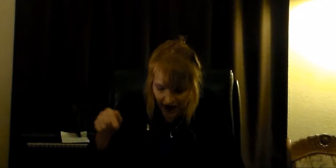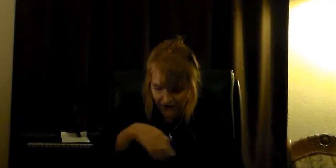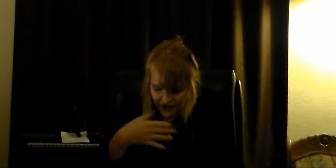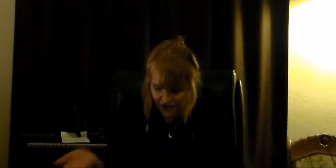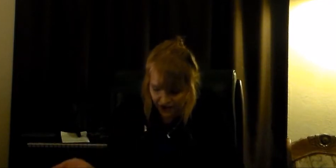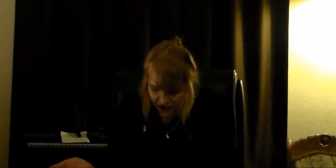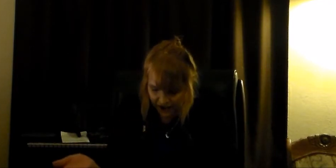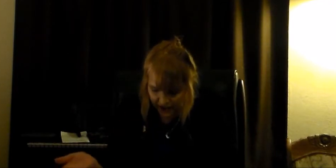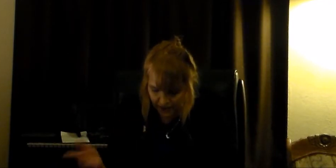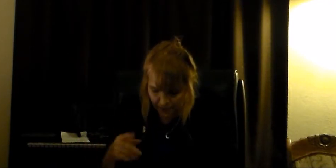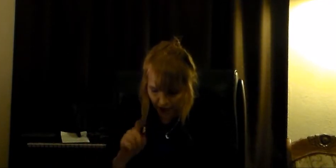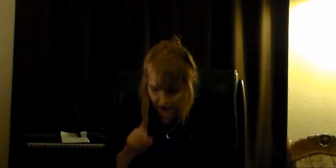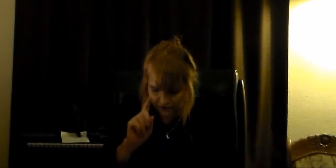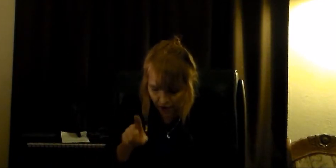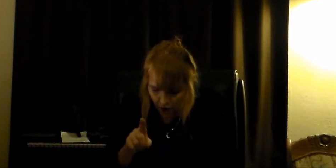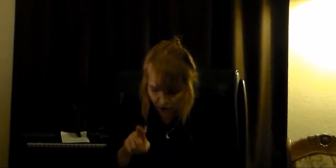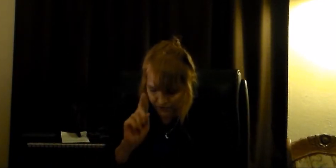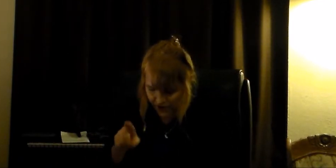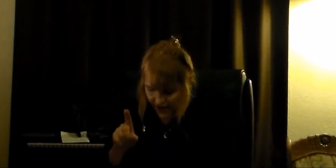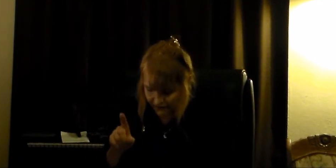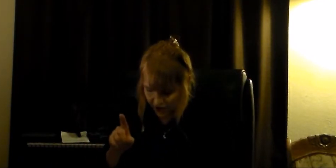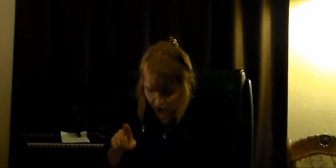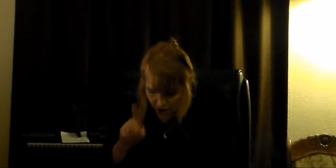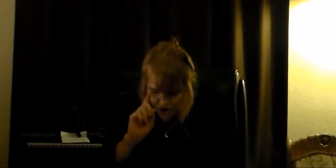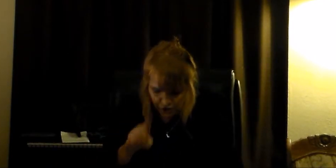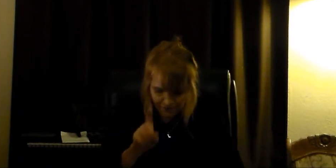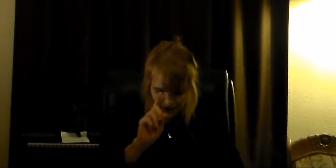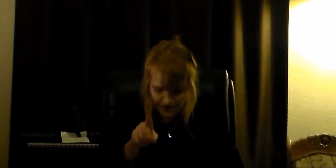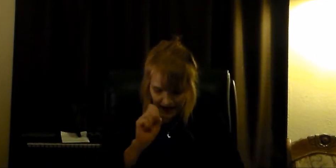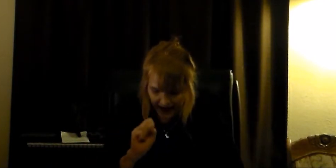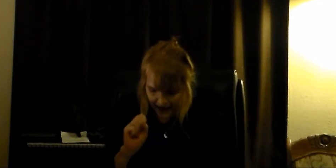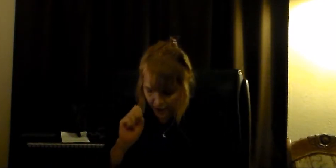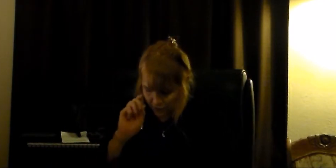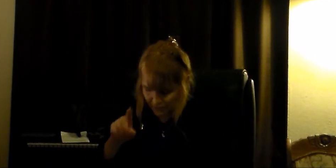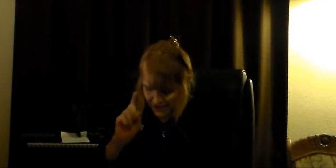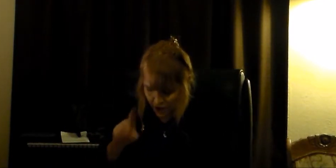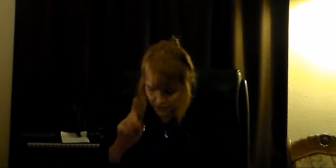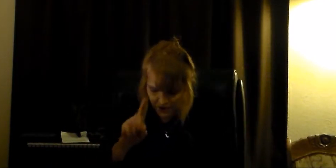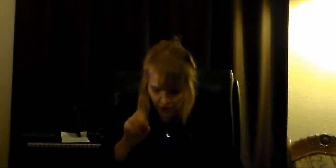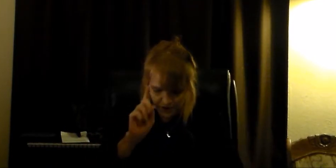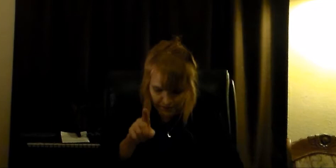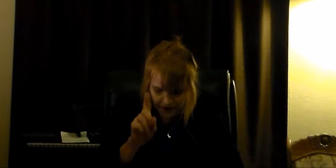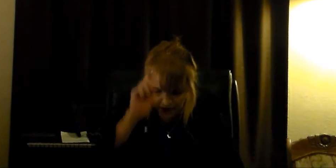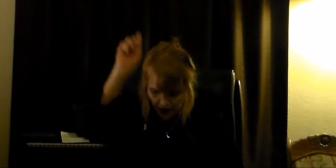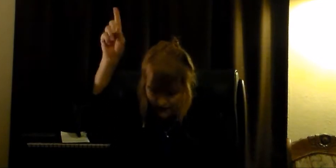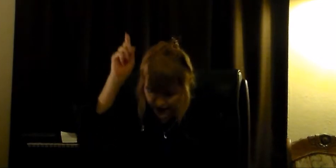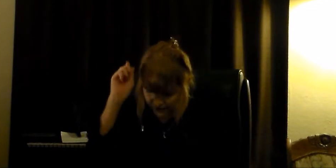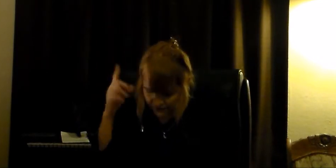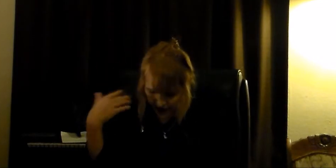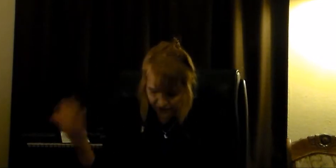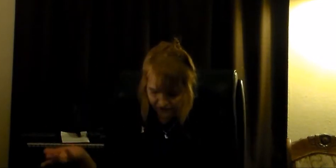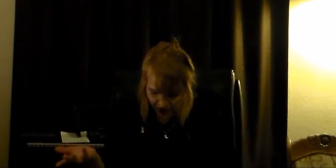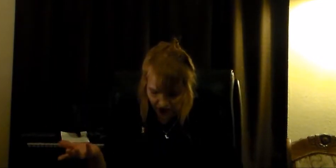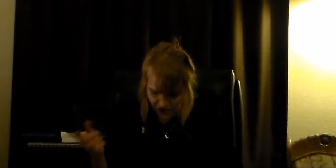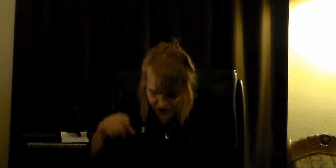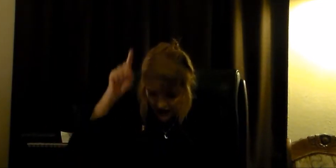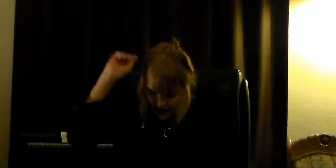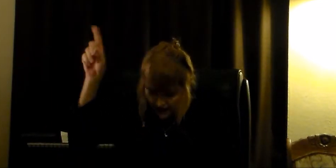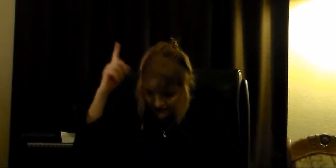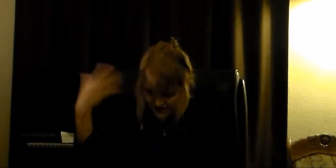fire eternally in bodily form forever. So remember that. We must always, always put God, our Heavenly Father, first. Love and